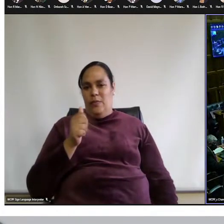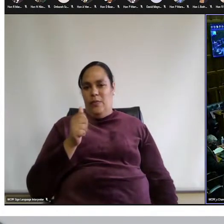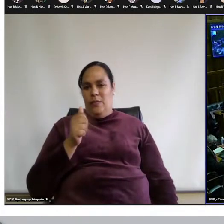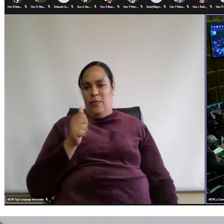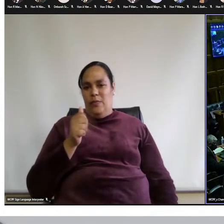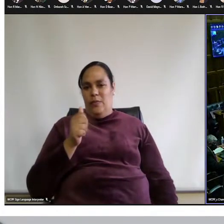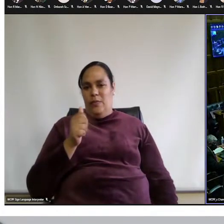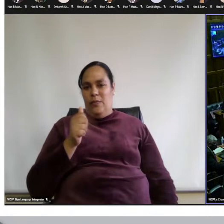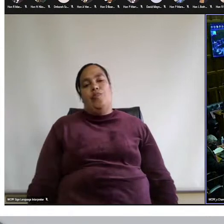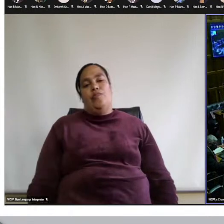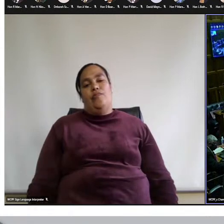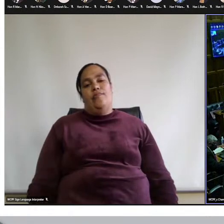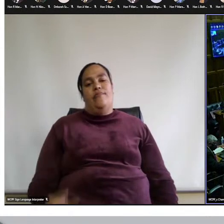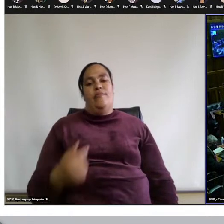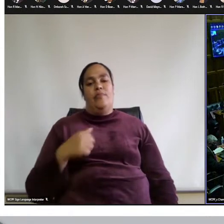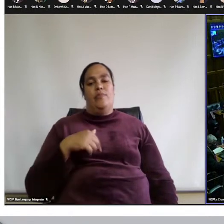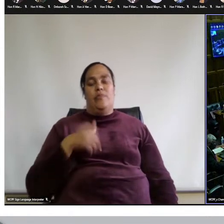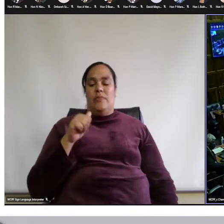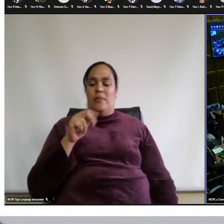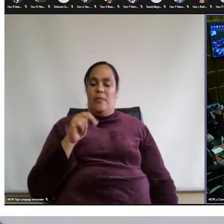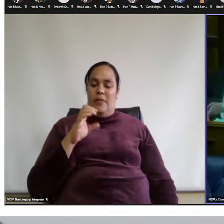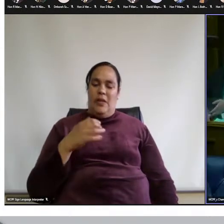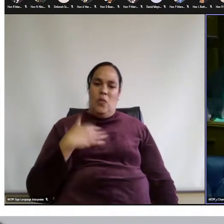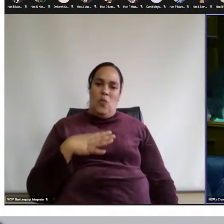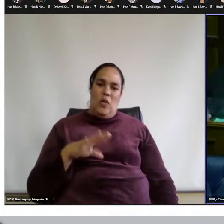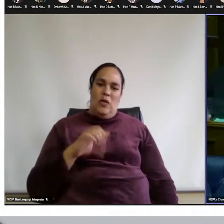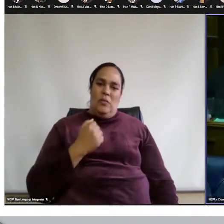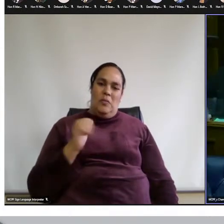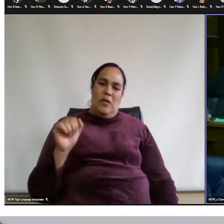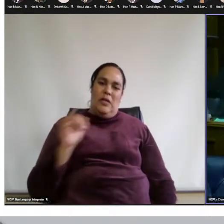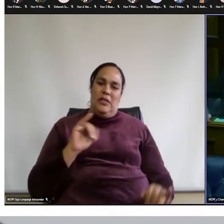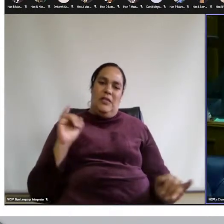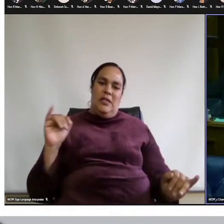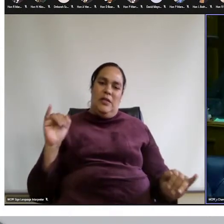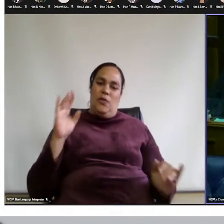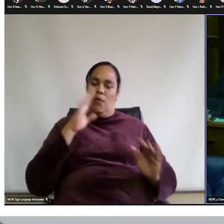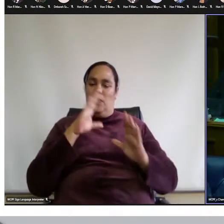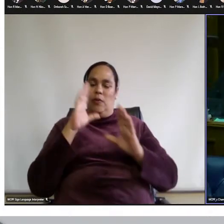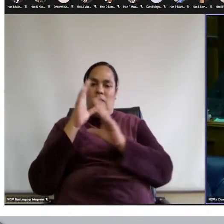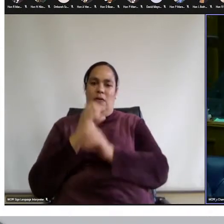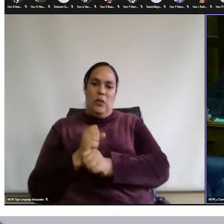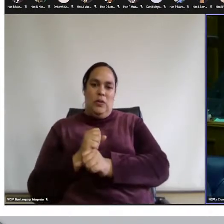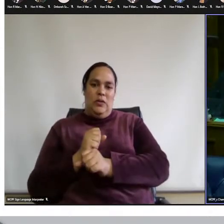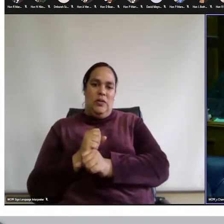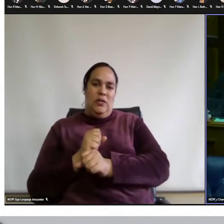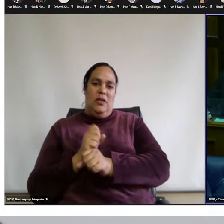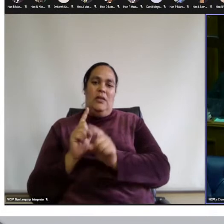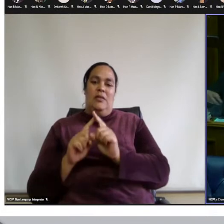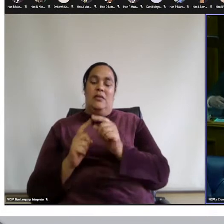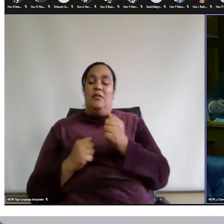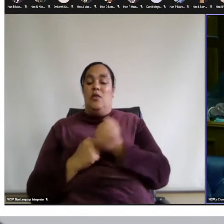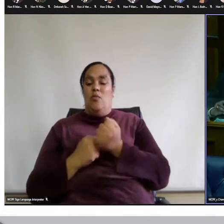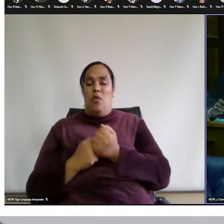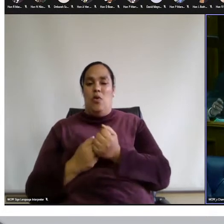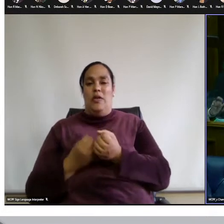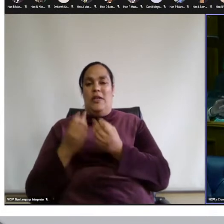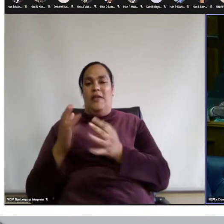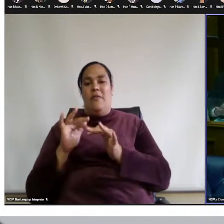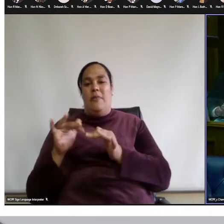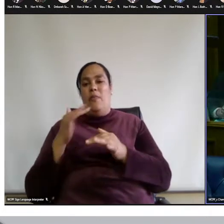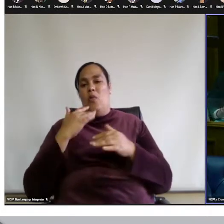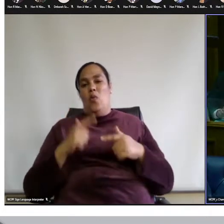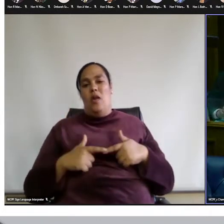The ANC wishes to condemn the serious lack of attention and support given to people living